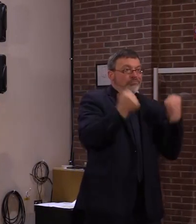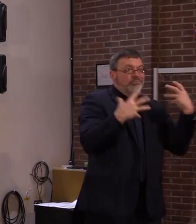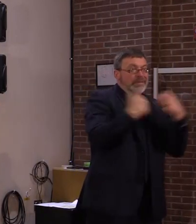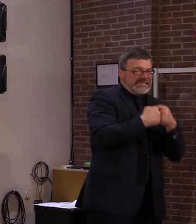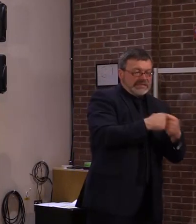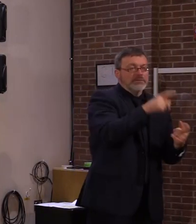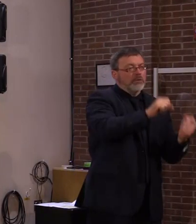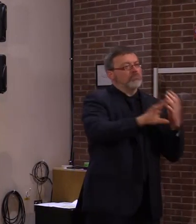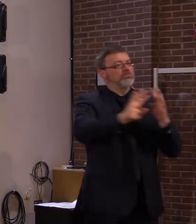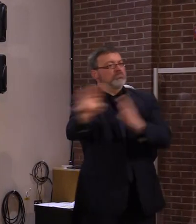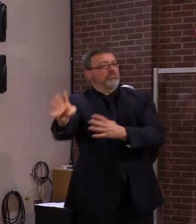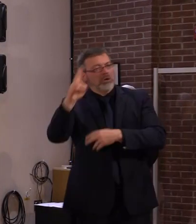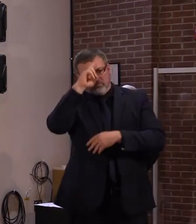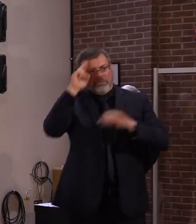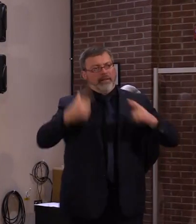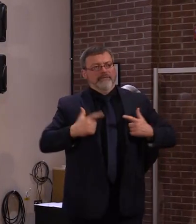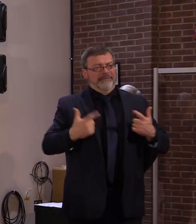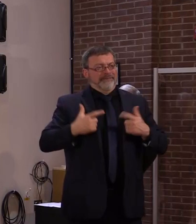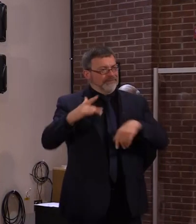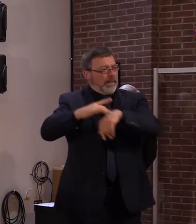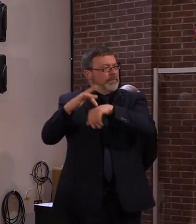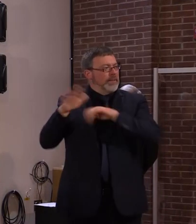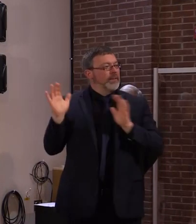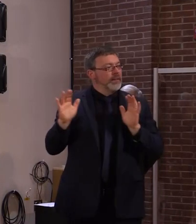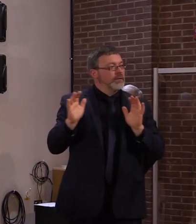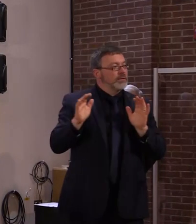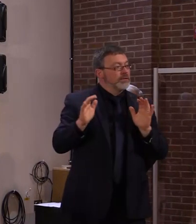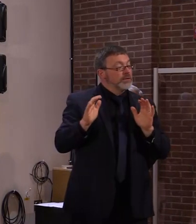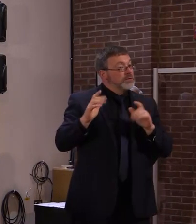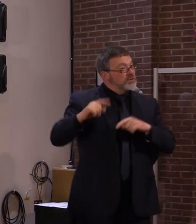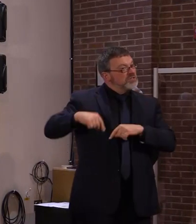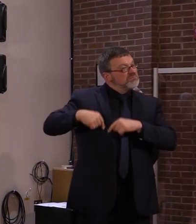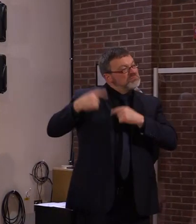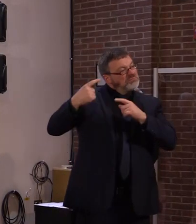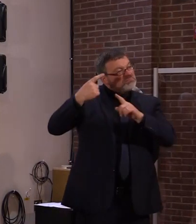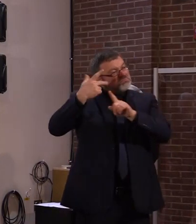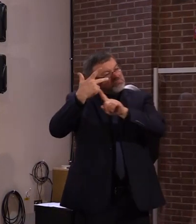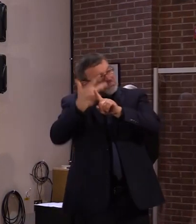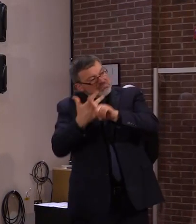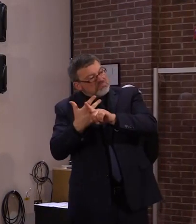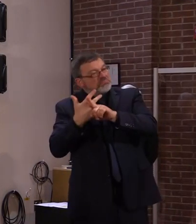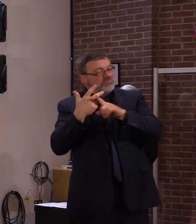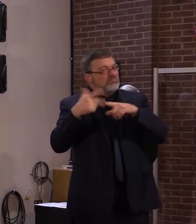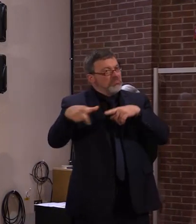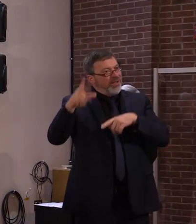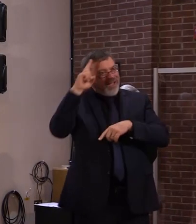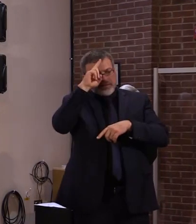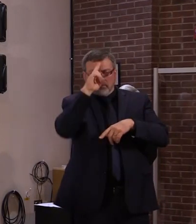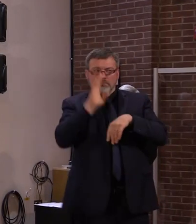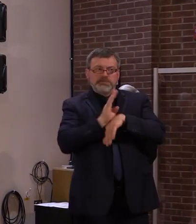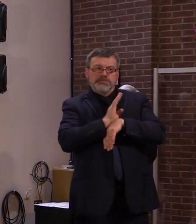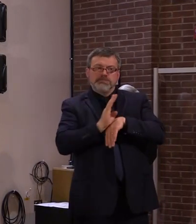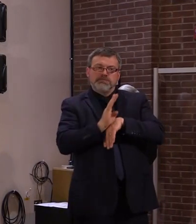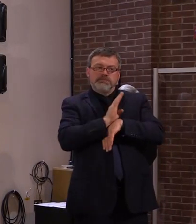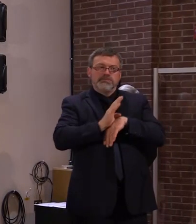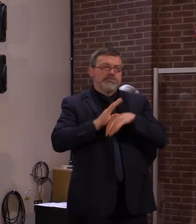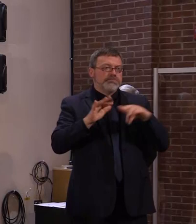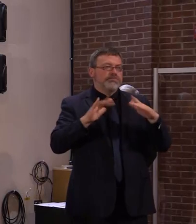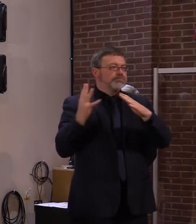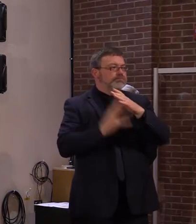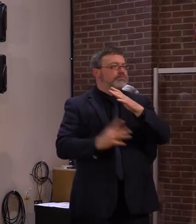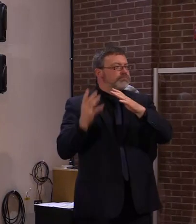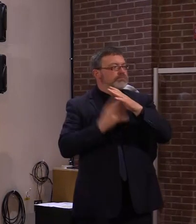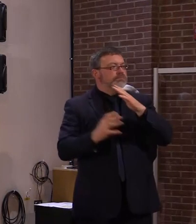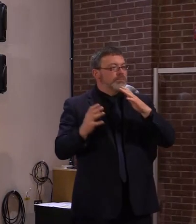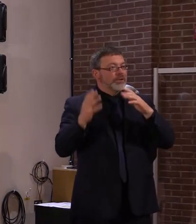busy, but they're mostly caring for patients who are experiencing worsening chronic medical conditions, like